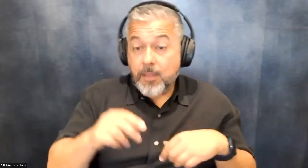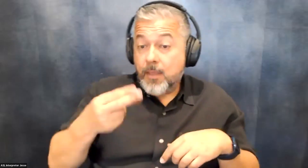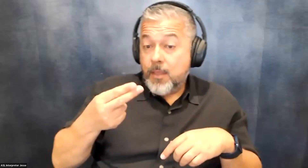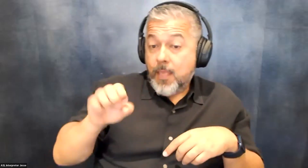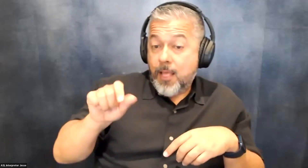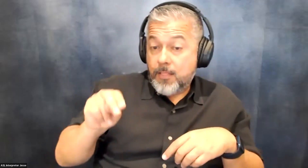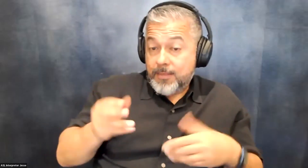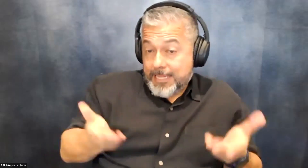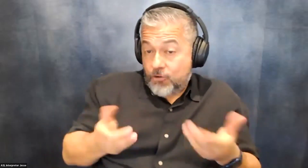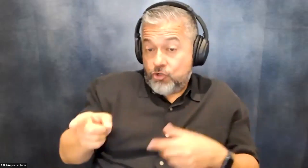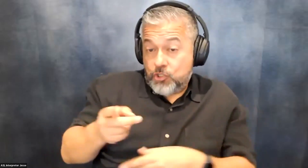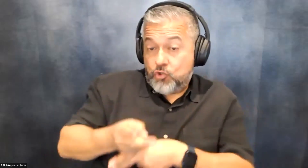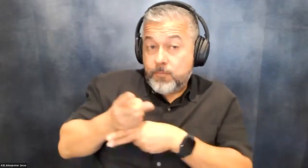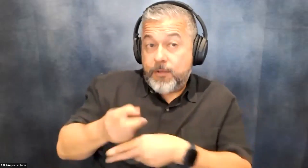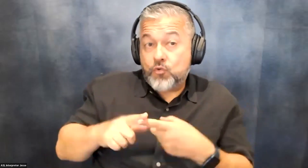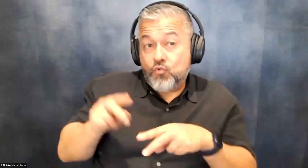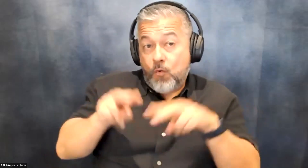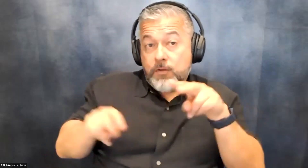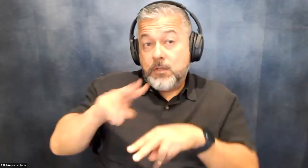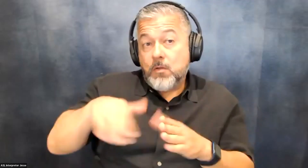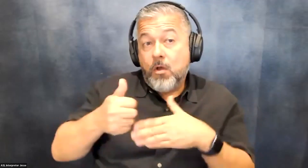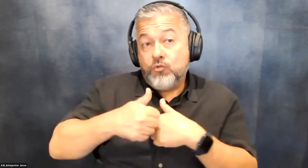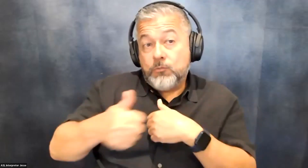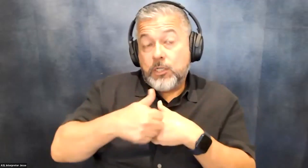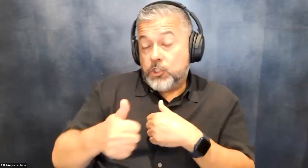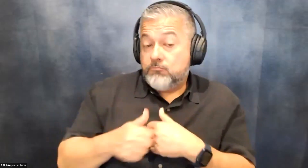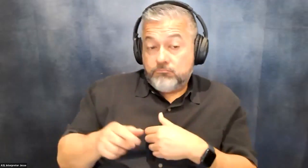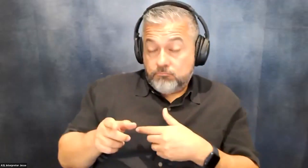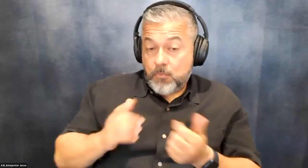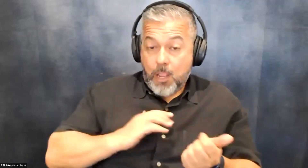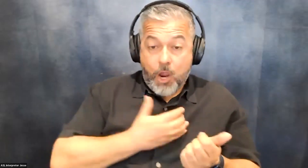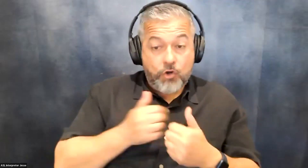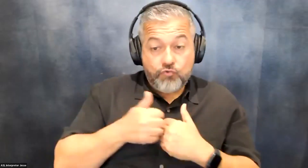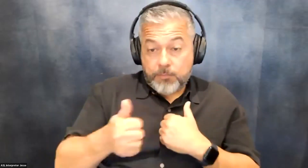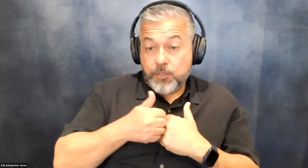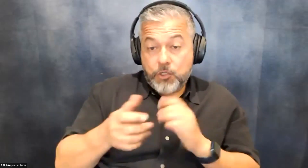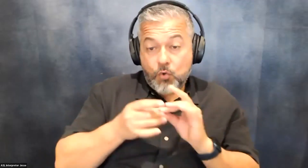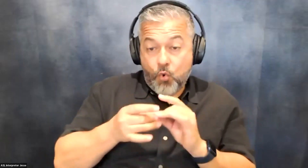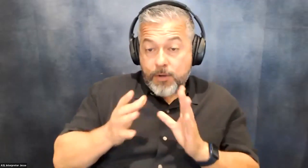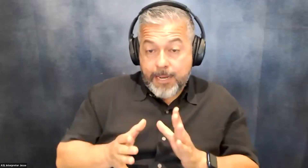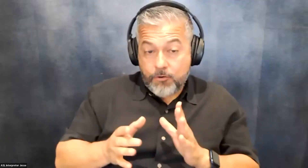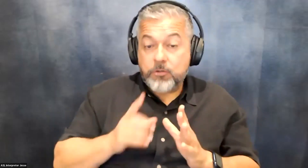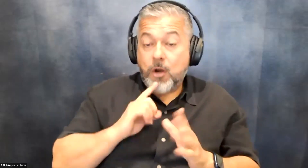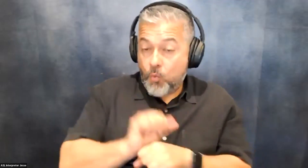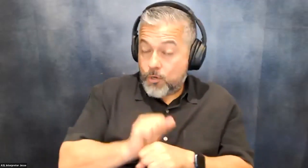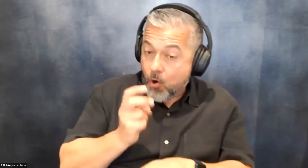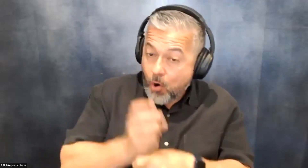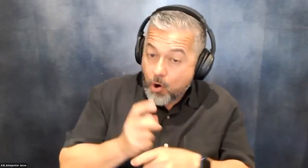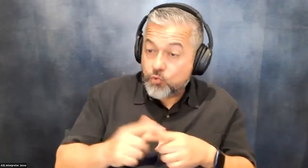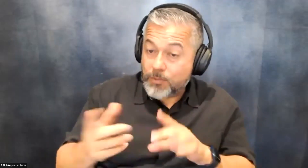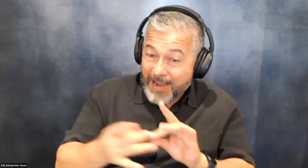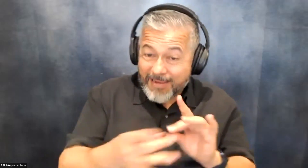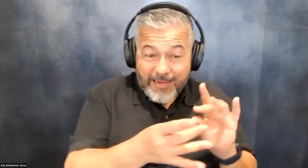She's the supervisor that oversees all of transportation. Our transportation coordinators are working hard to get things connected,